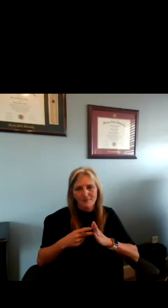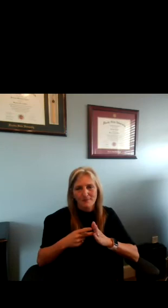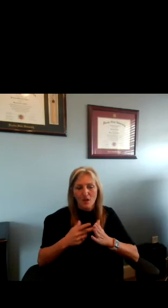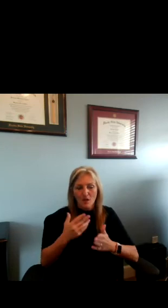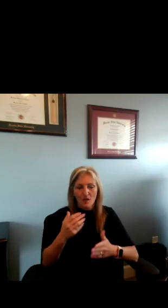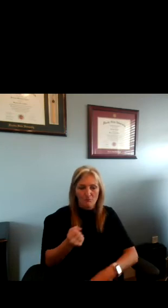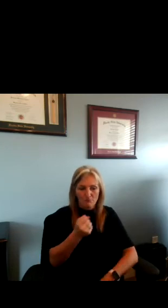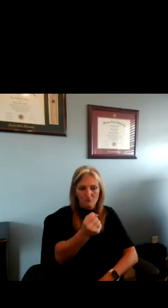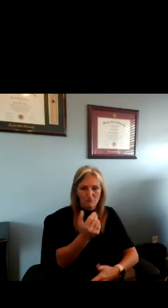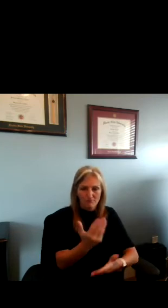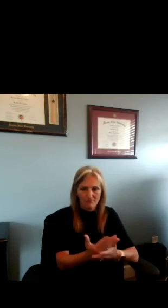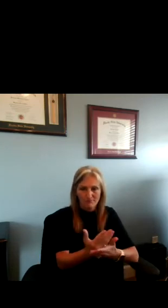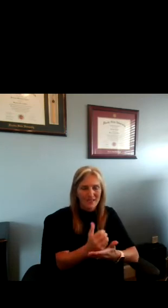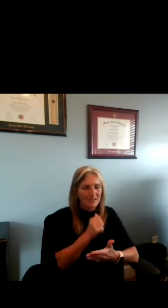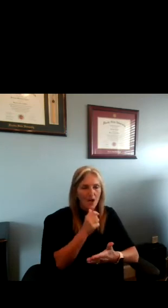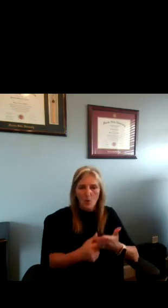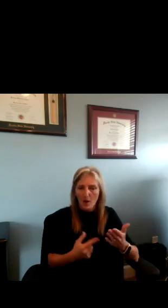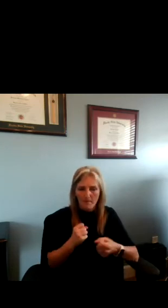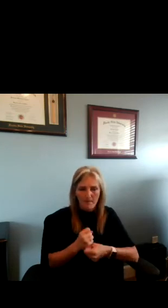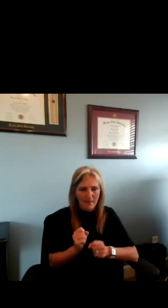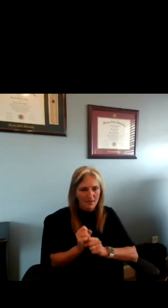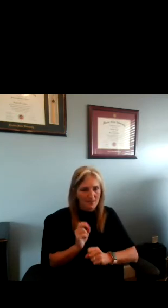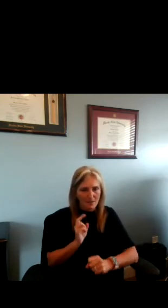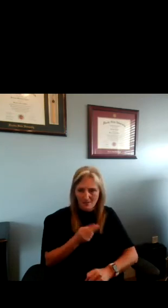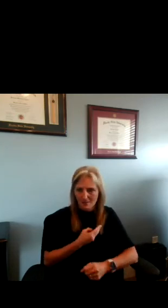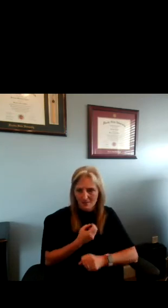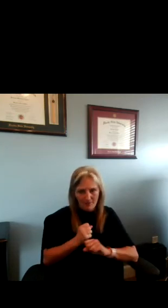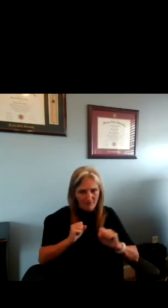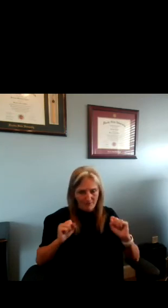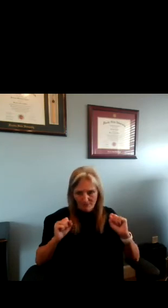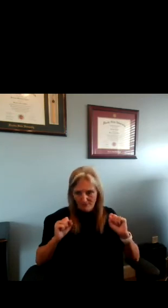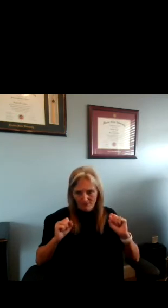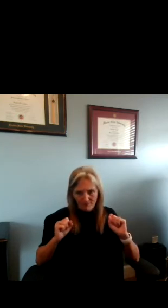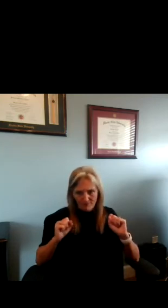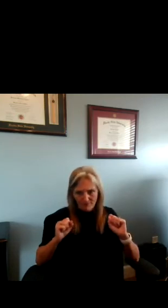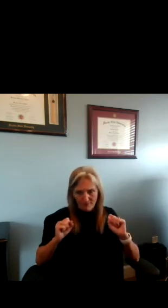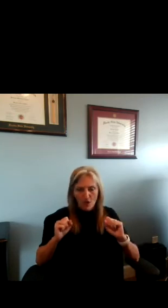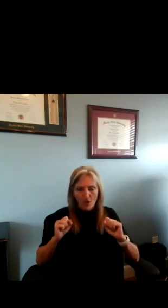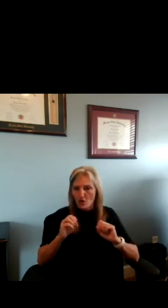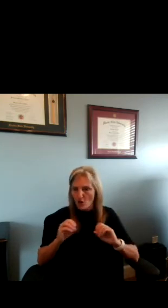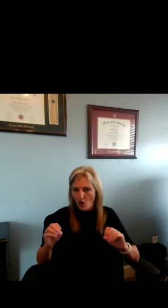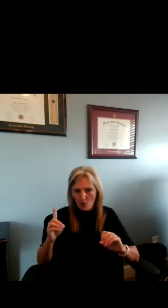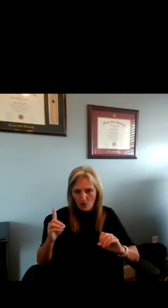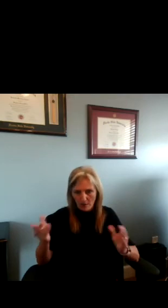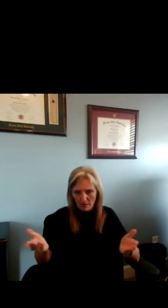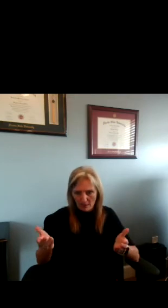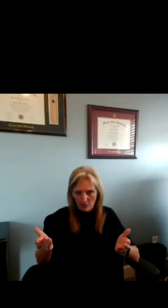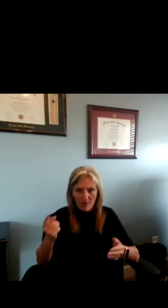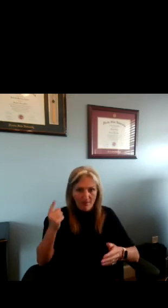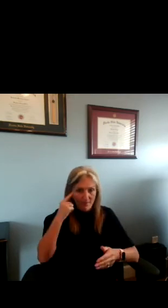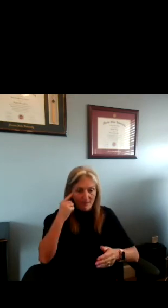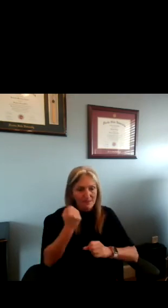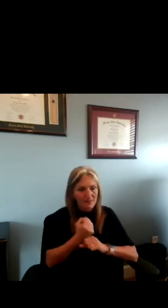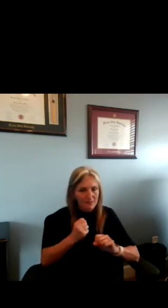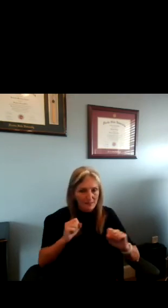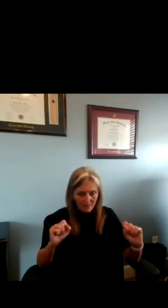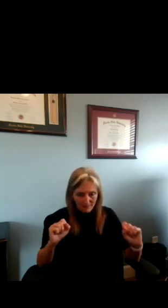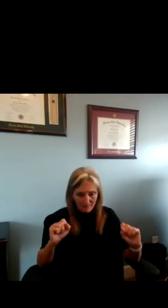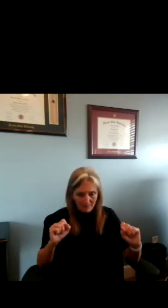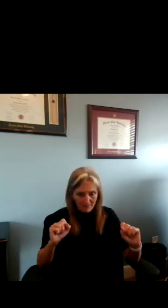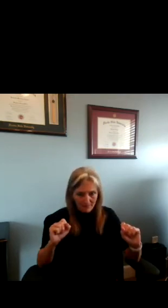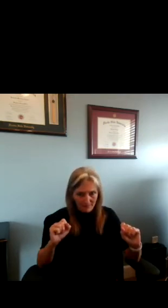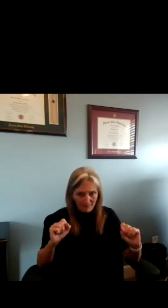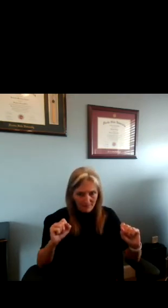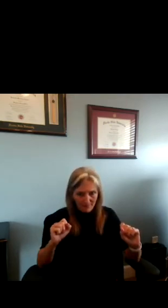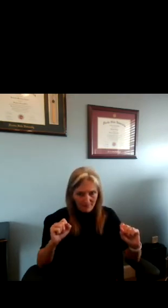Incarceration has never been what makes us safe. No one in this room thinks of safety